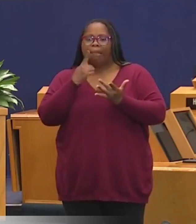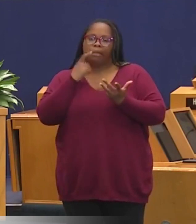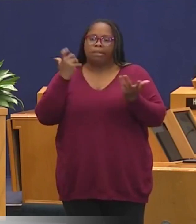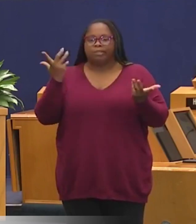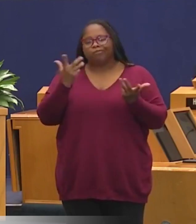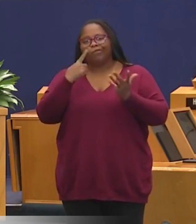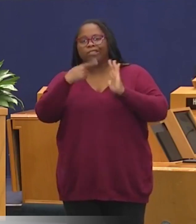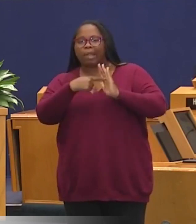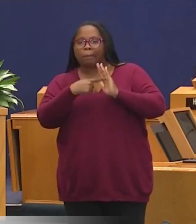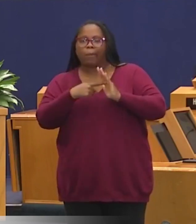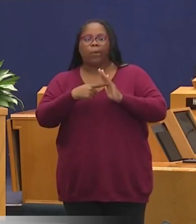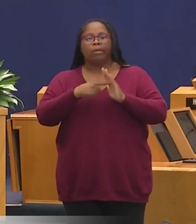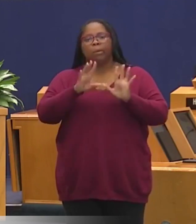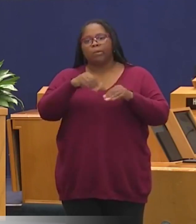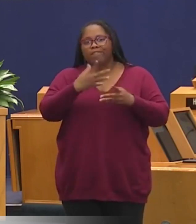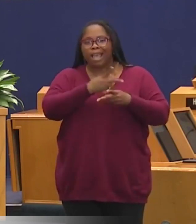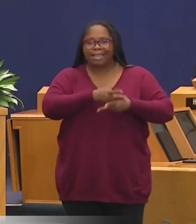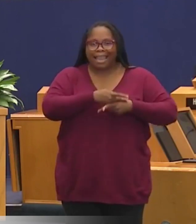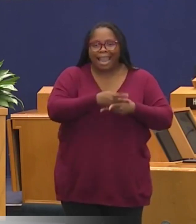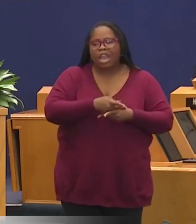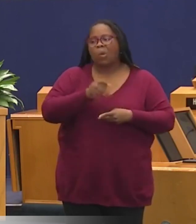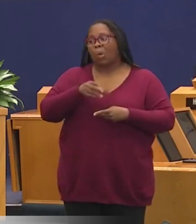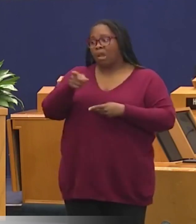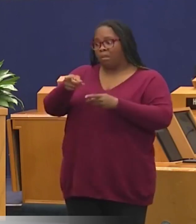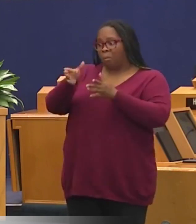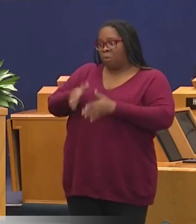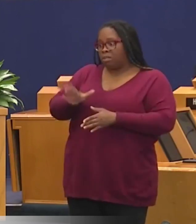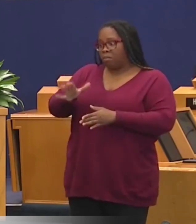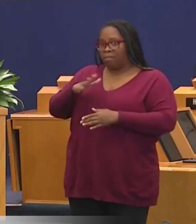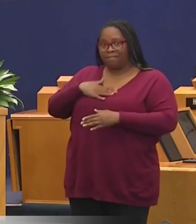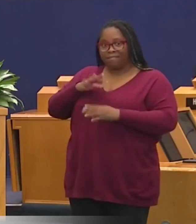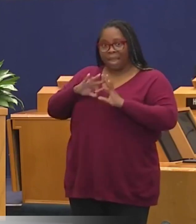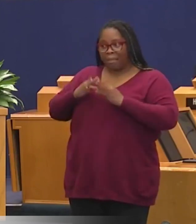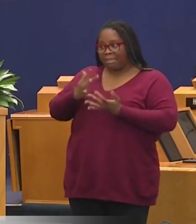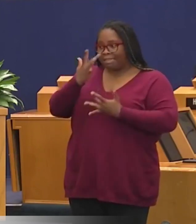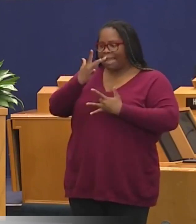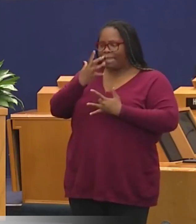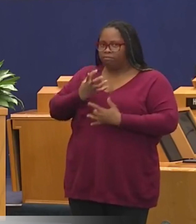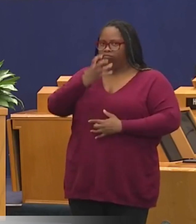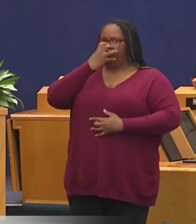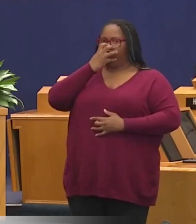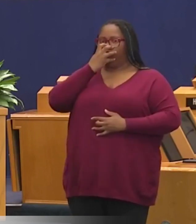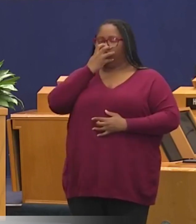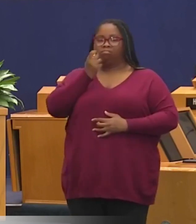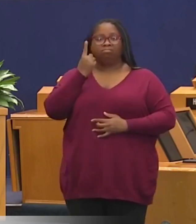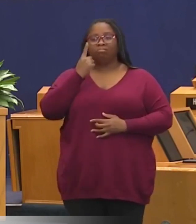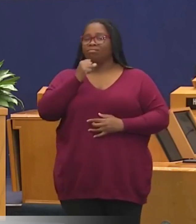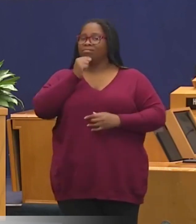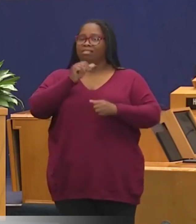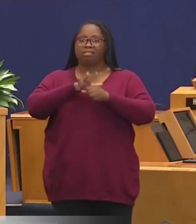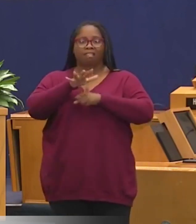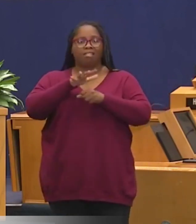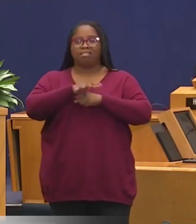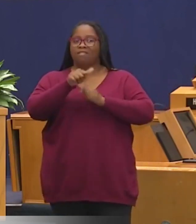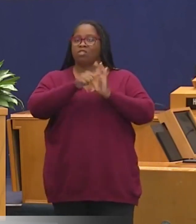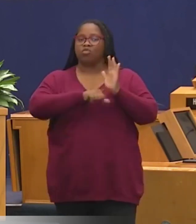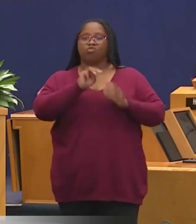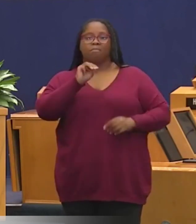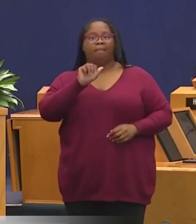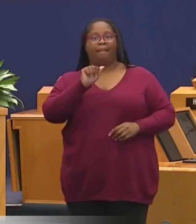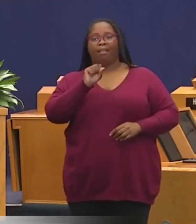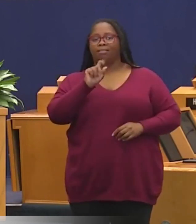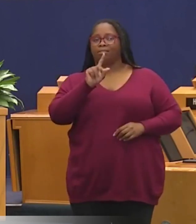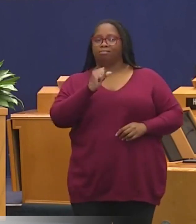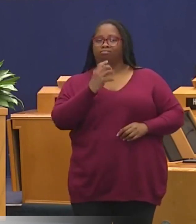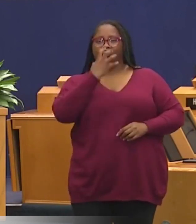caregiver or they live in a family where they're caring for someone who's ill. We still don't have enough surgical masks. So while the guidance